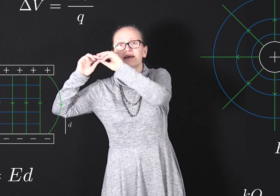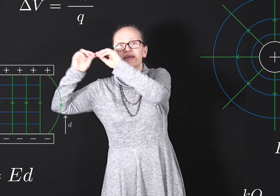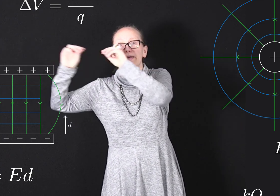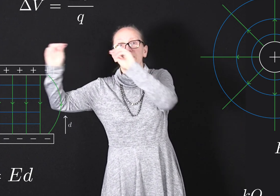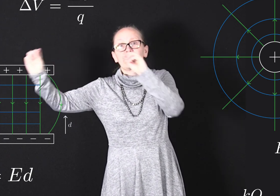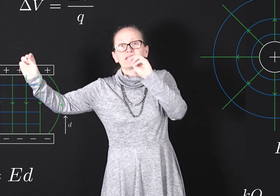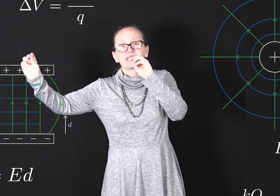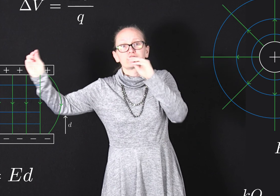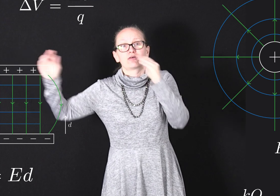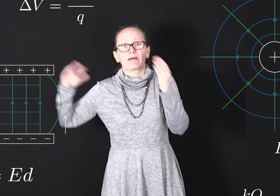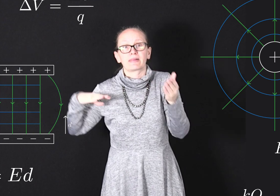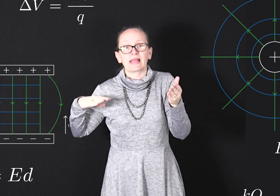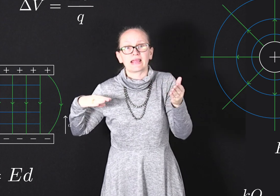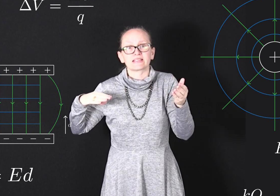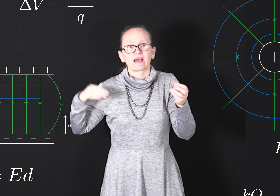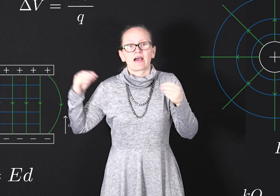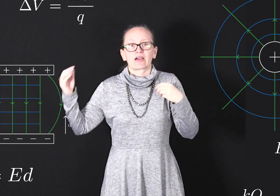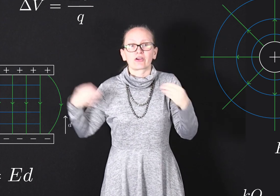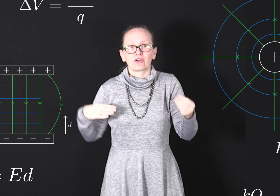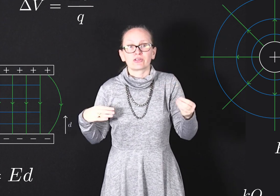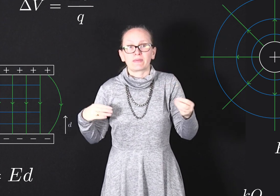there parallel to our plates are going to be